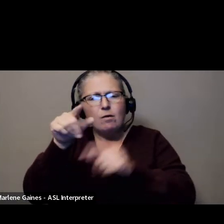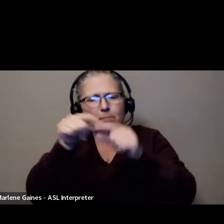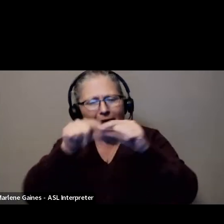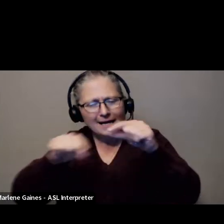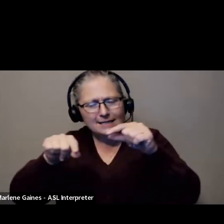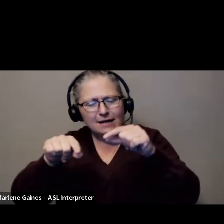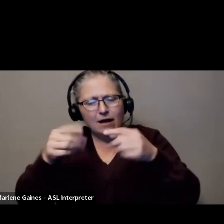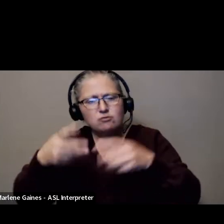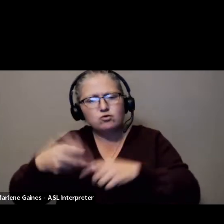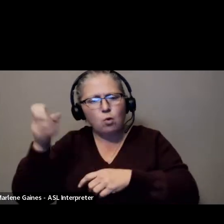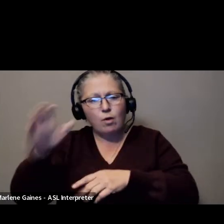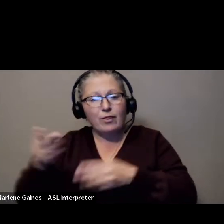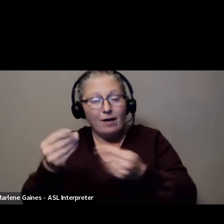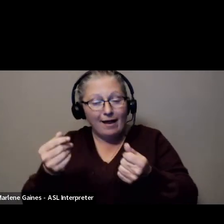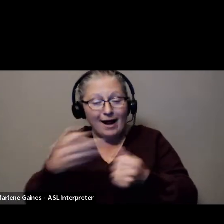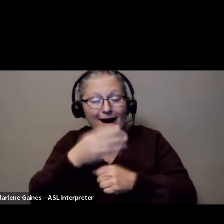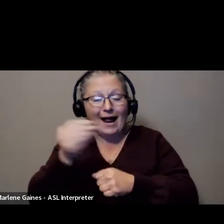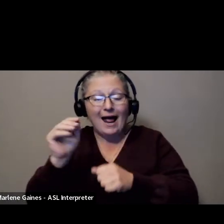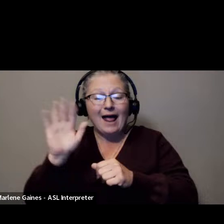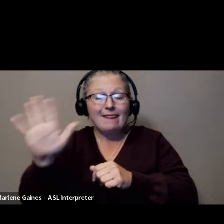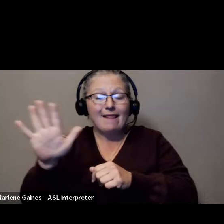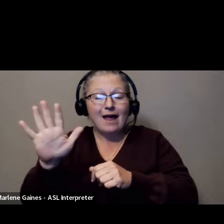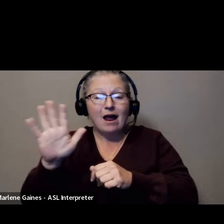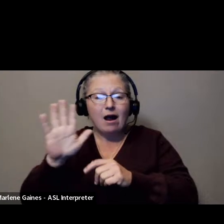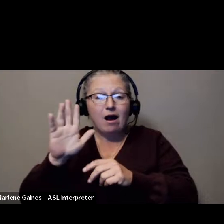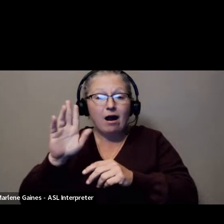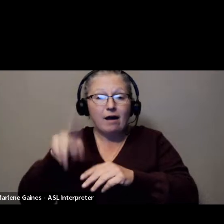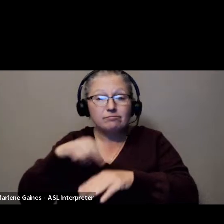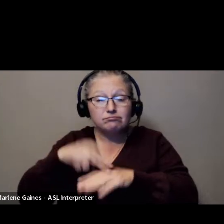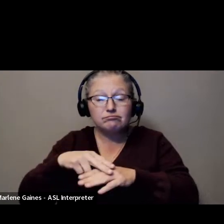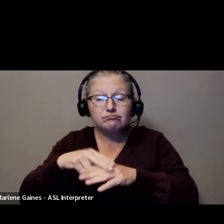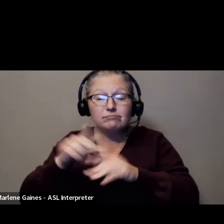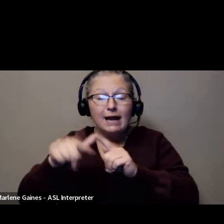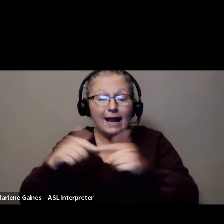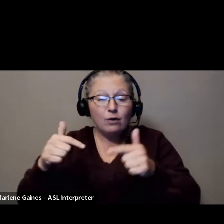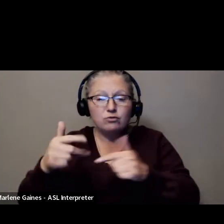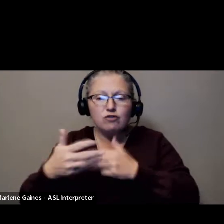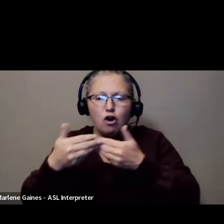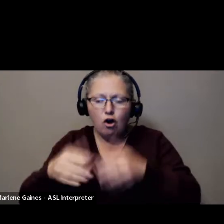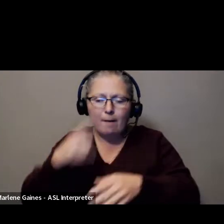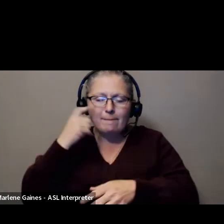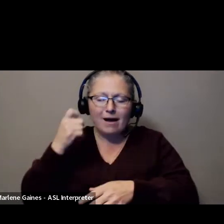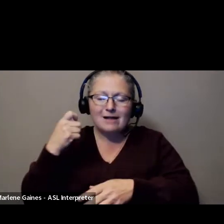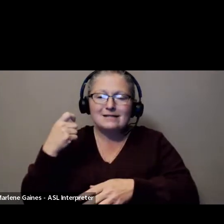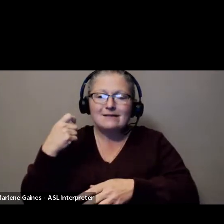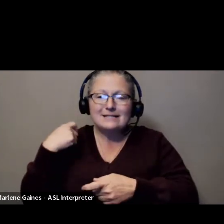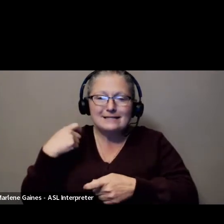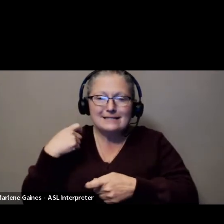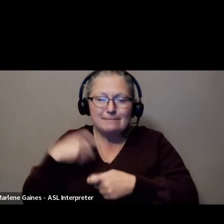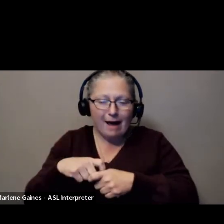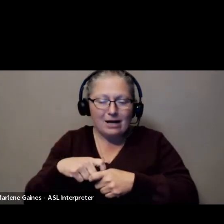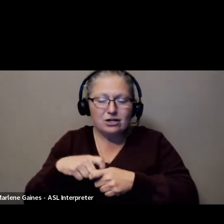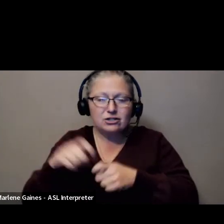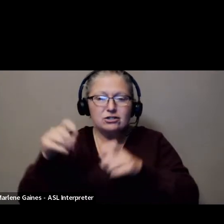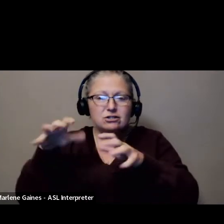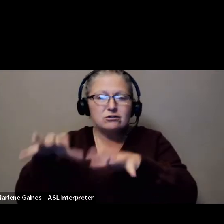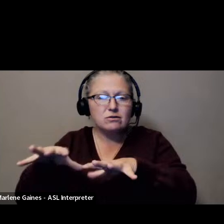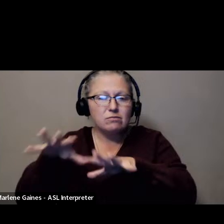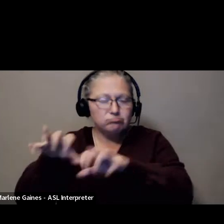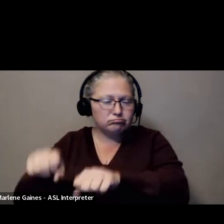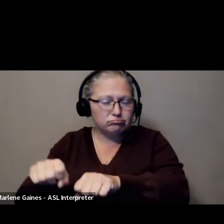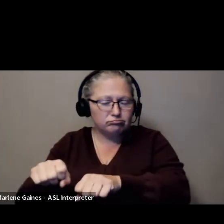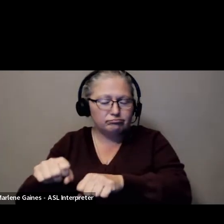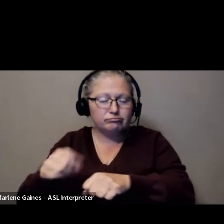whose native language was lost because of Spanish colonization. As settlers on the stolen land of the